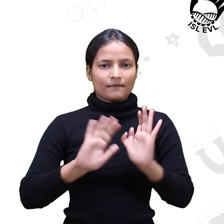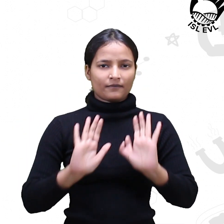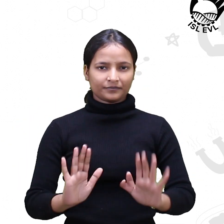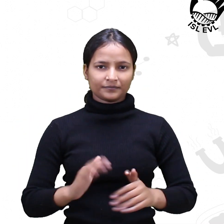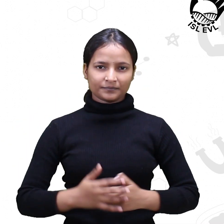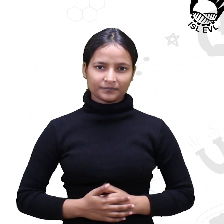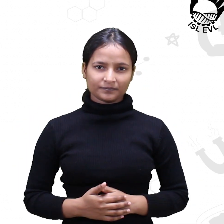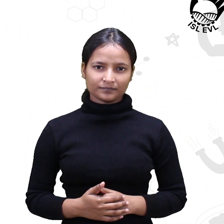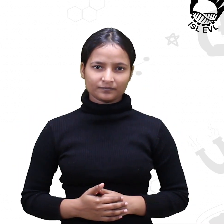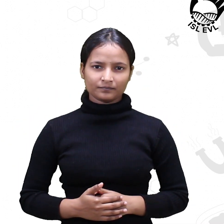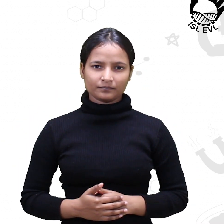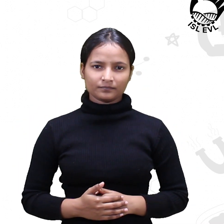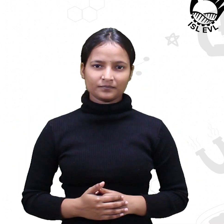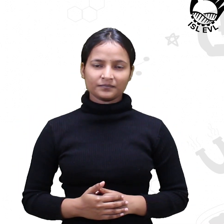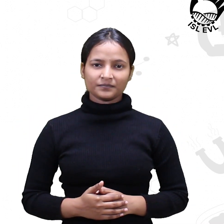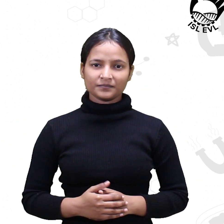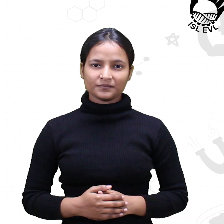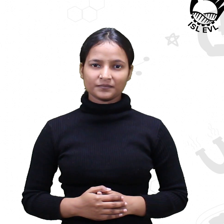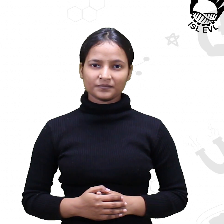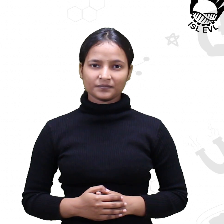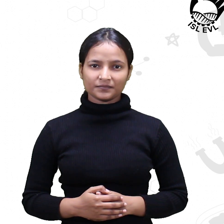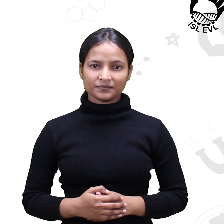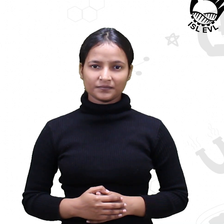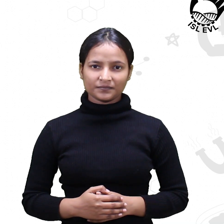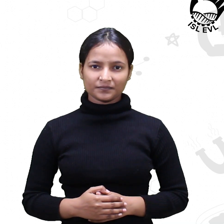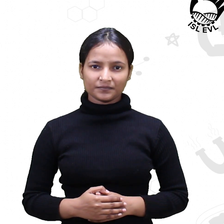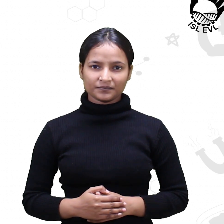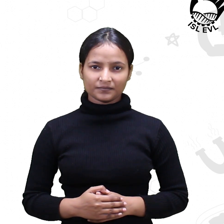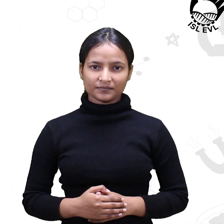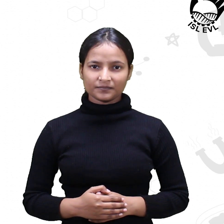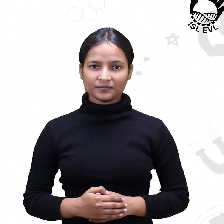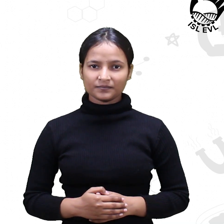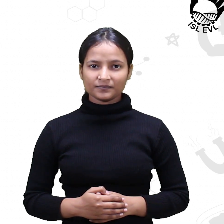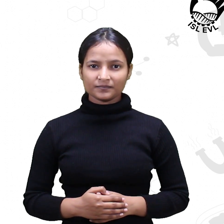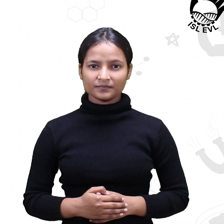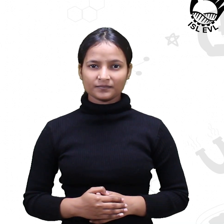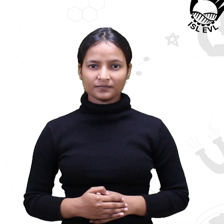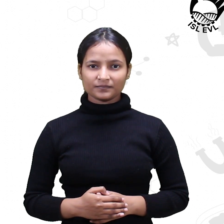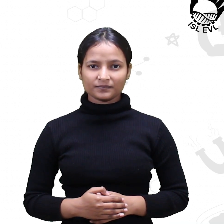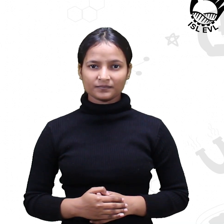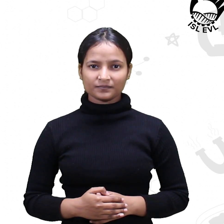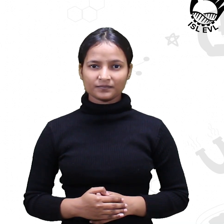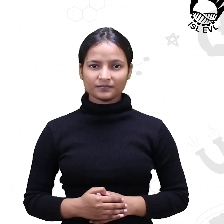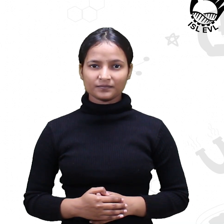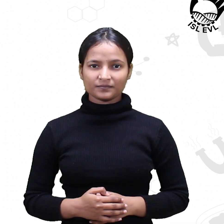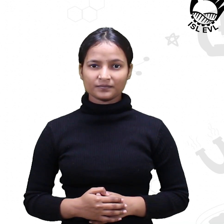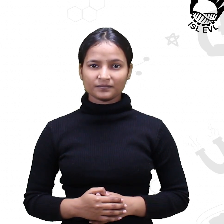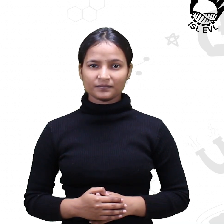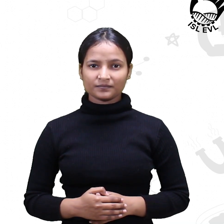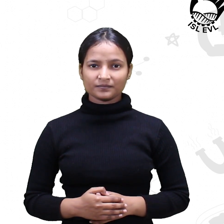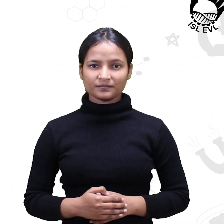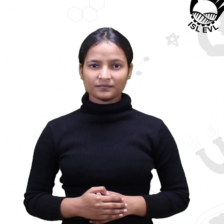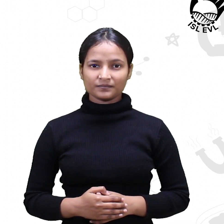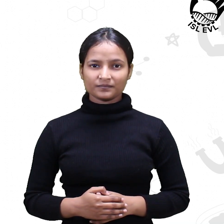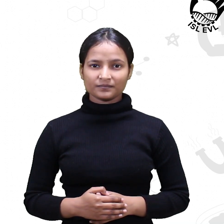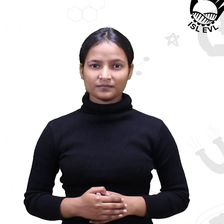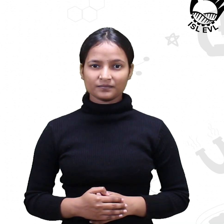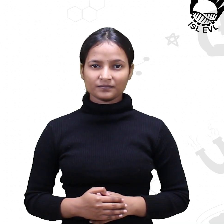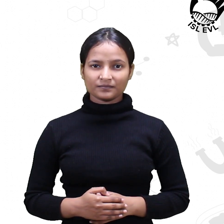right now I oversee business of 175 companies. They do different